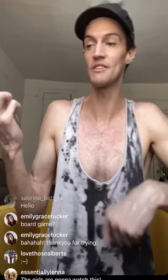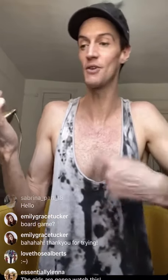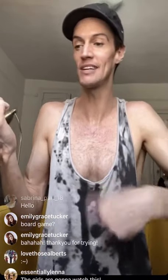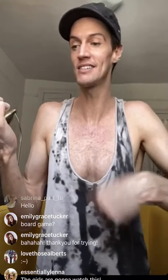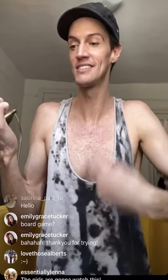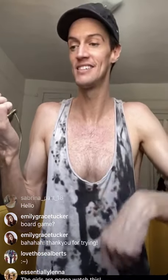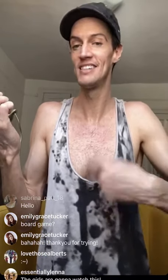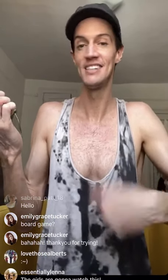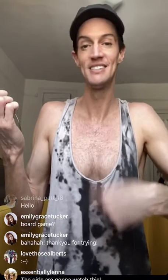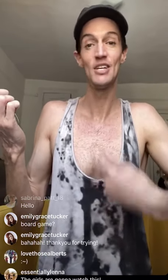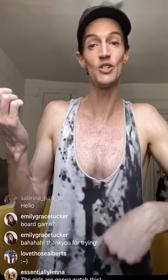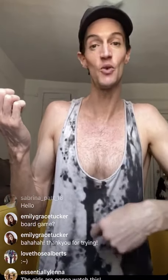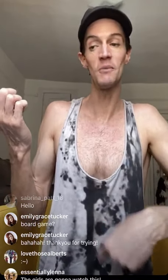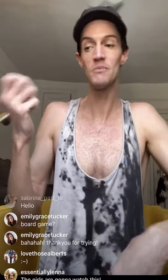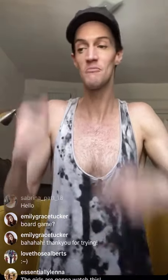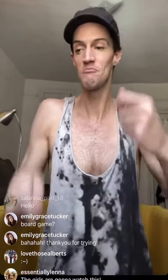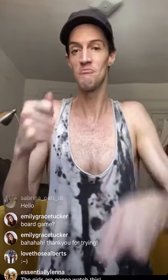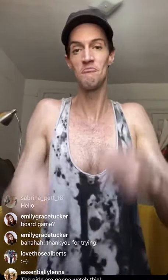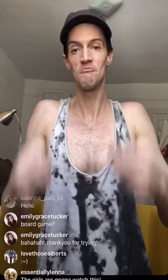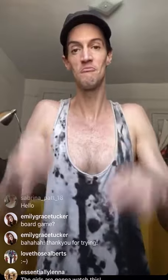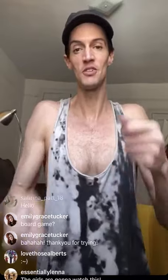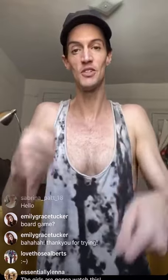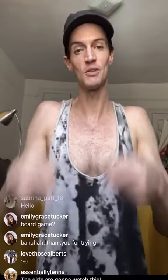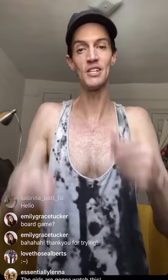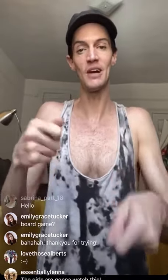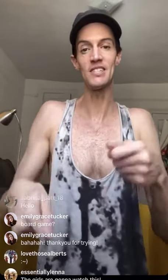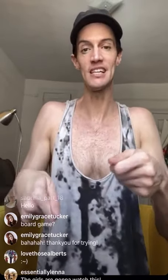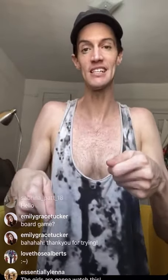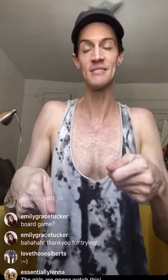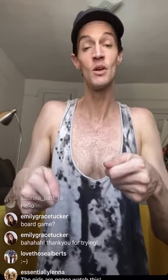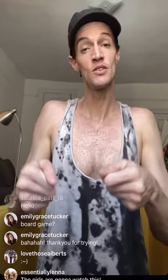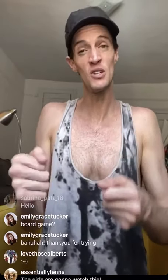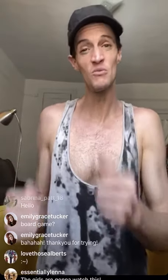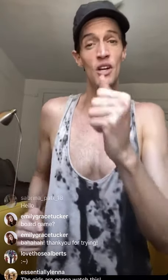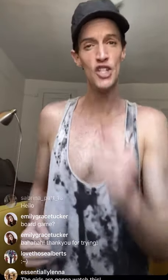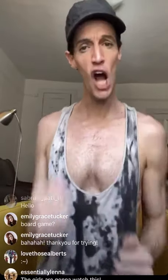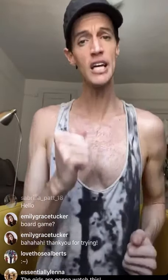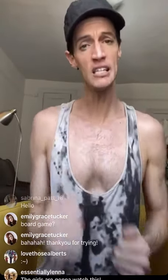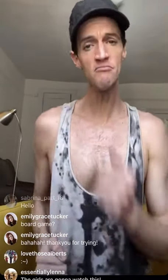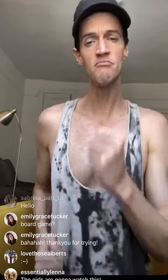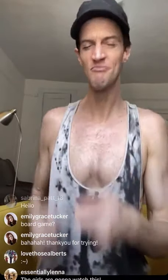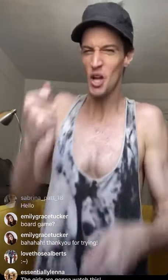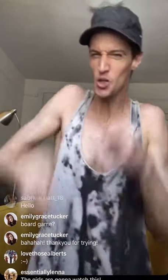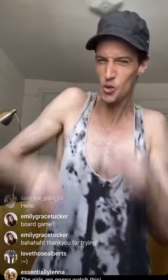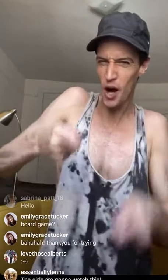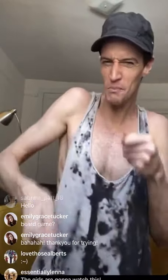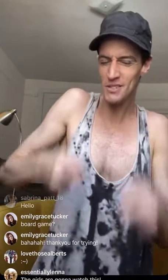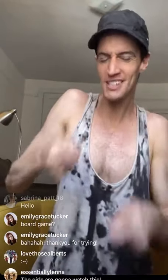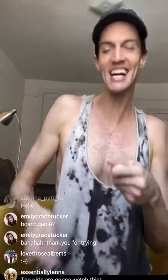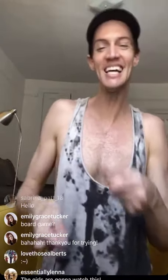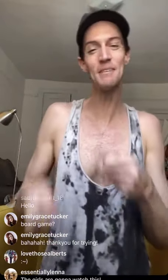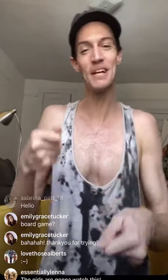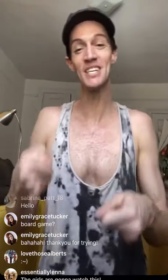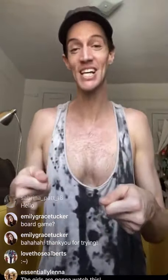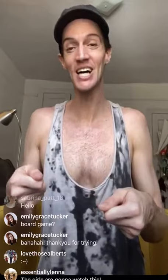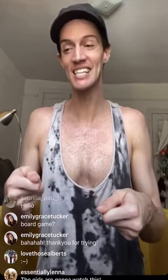frets. Drums, you just pretend you have sticks. So jogging, drums, it kind of depends on the context you're